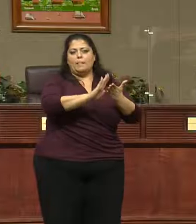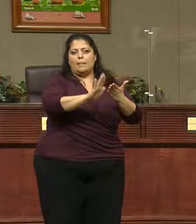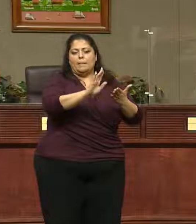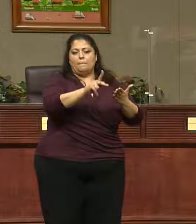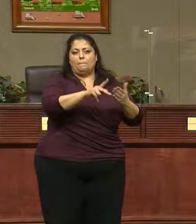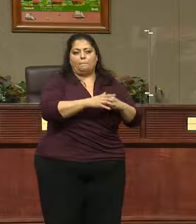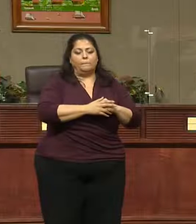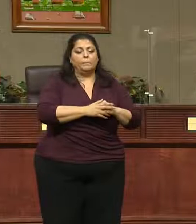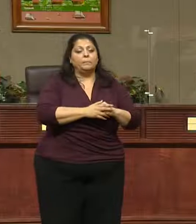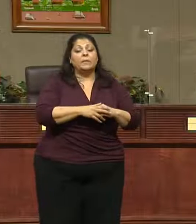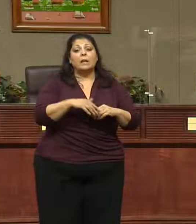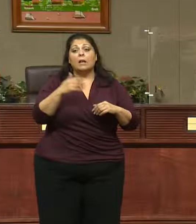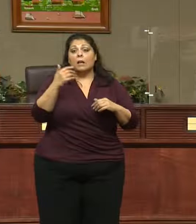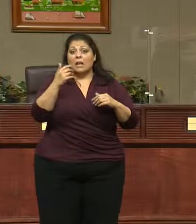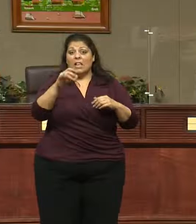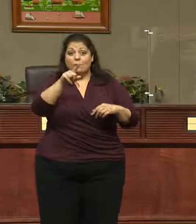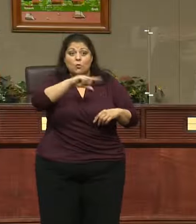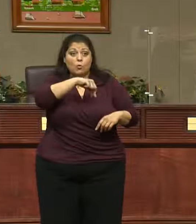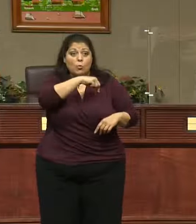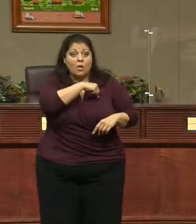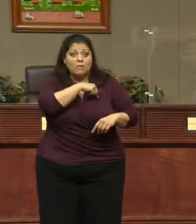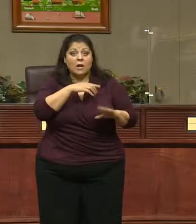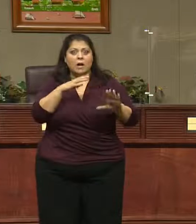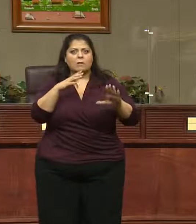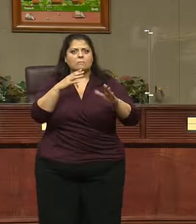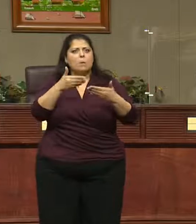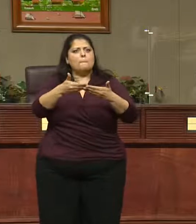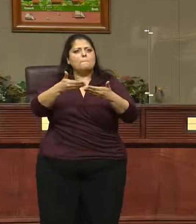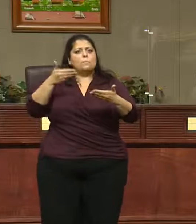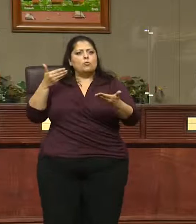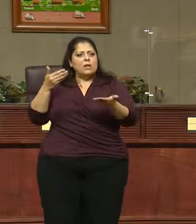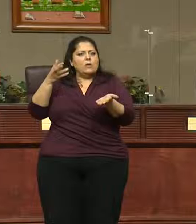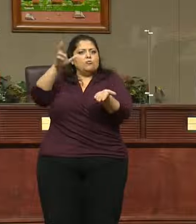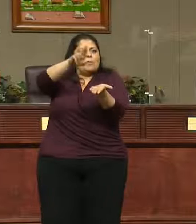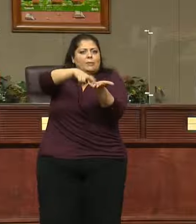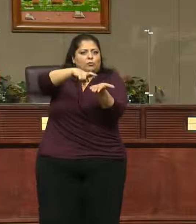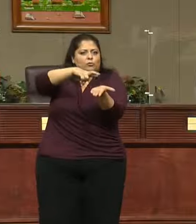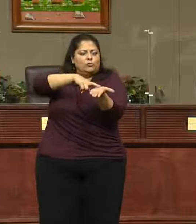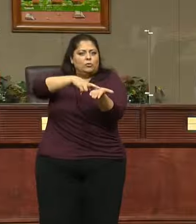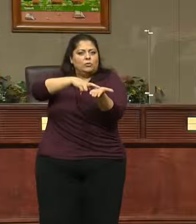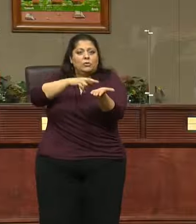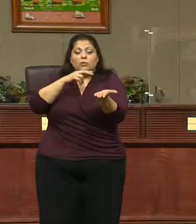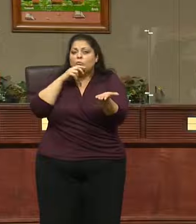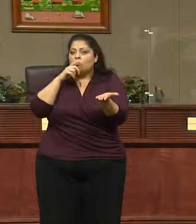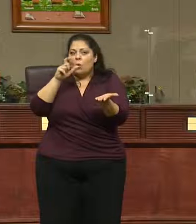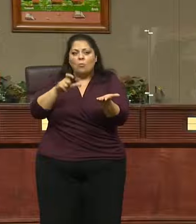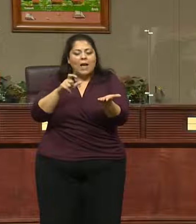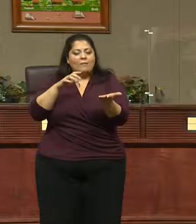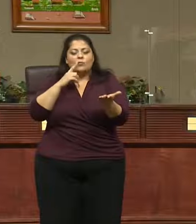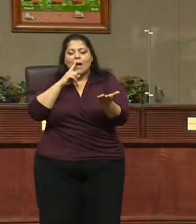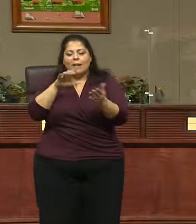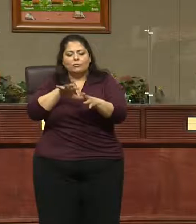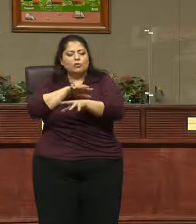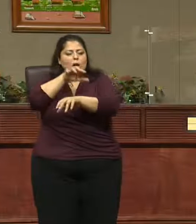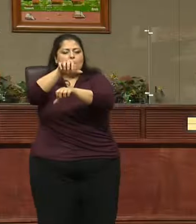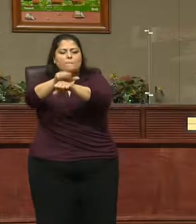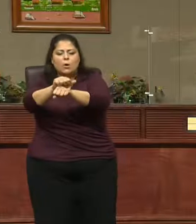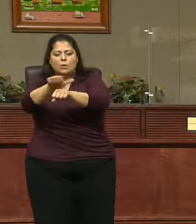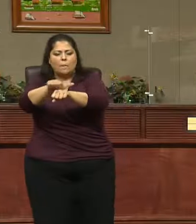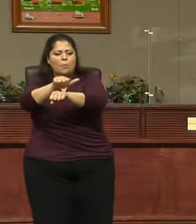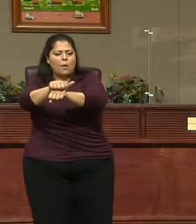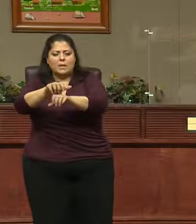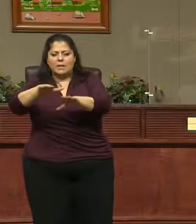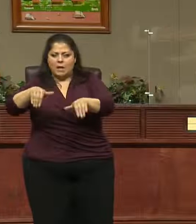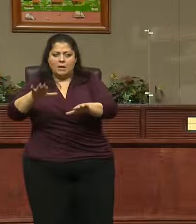to anyone who qualifies is to pre-register. Go through the process. You don't have to get an appointment. Go through the process,